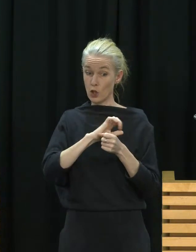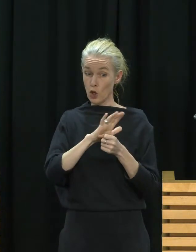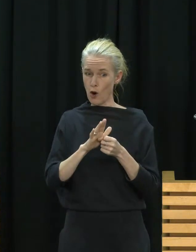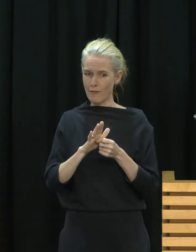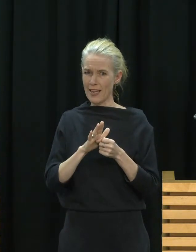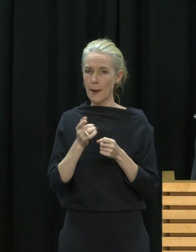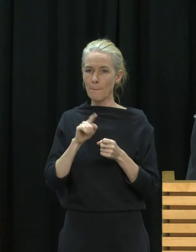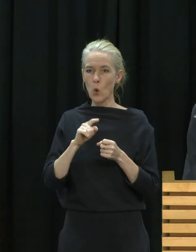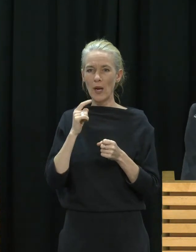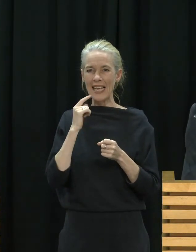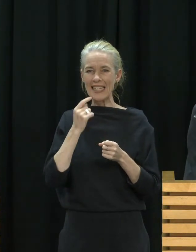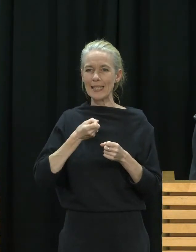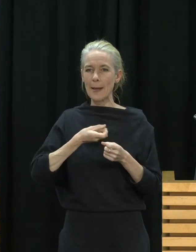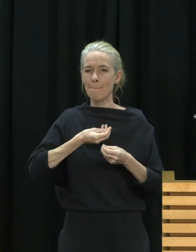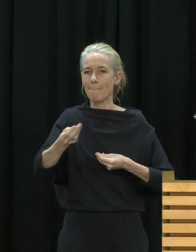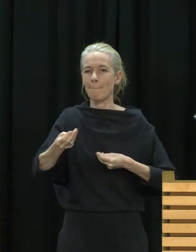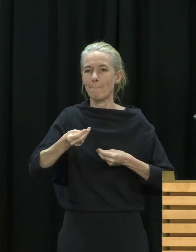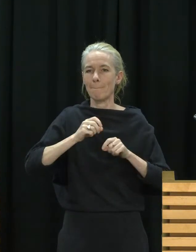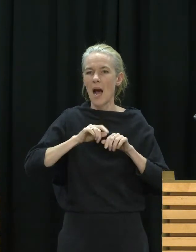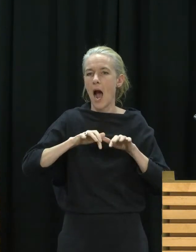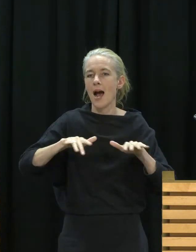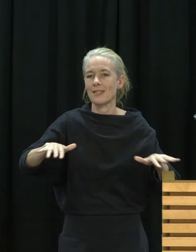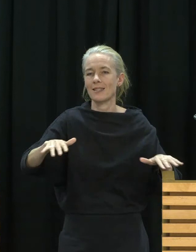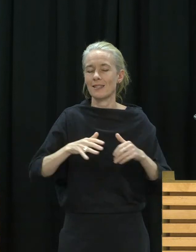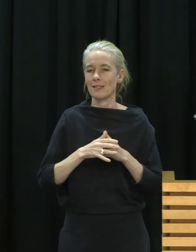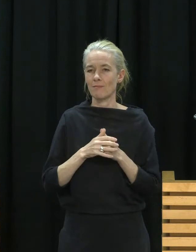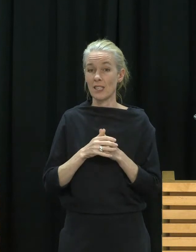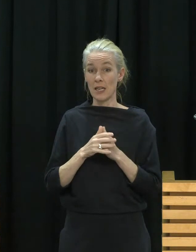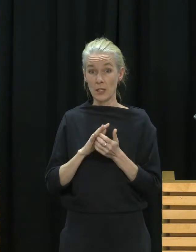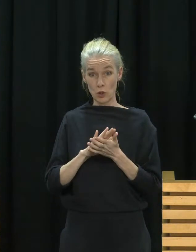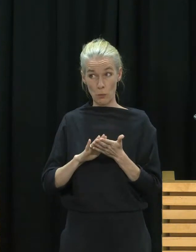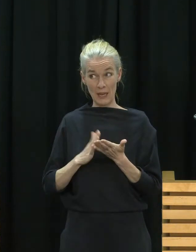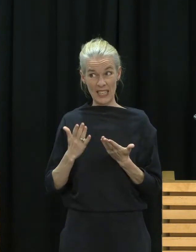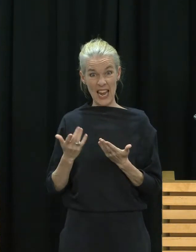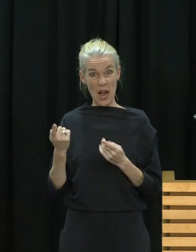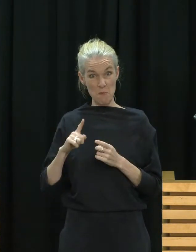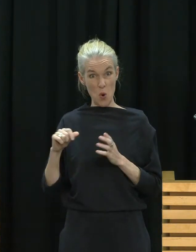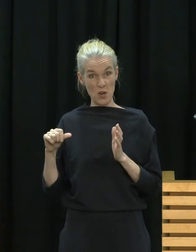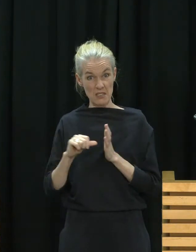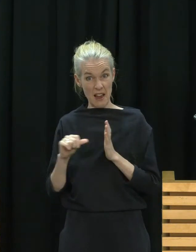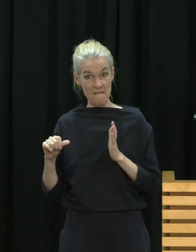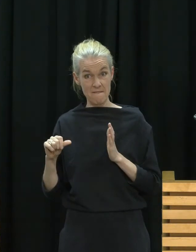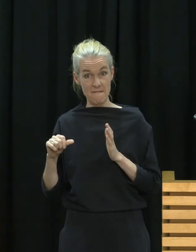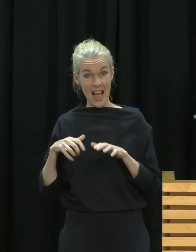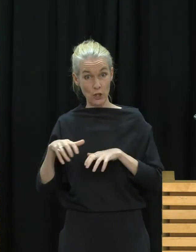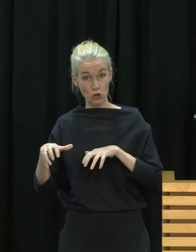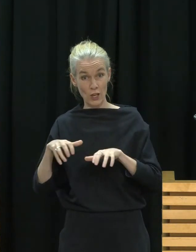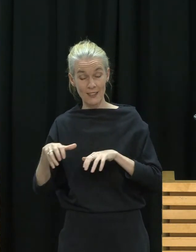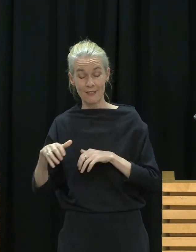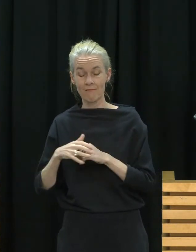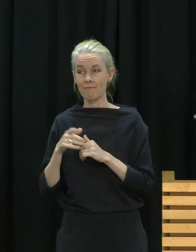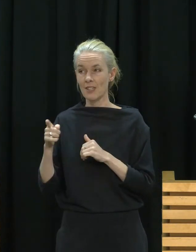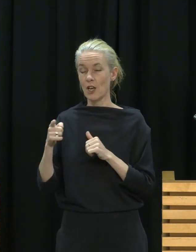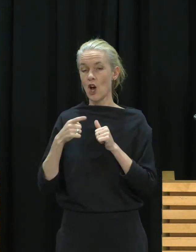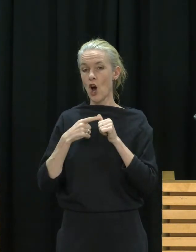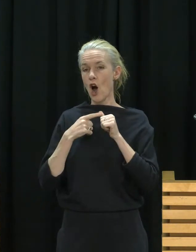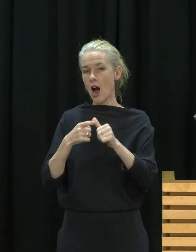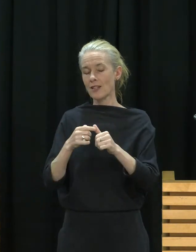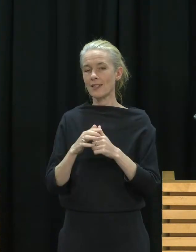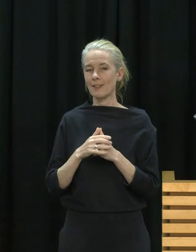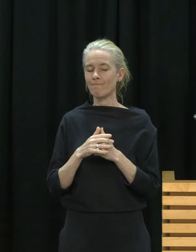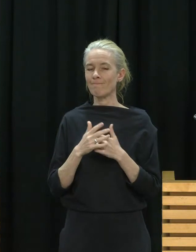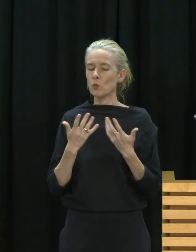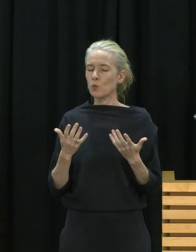always worked on the basis that COVID-19 is highly transmissible. The fact that some variants of COVID-19 seem to be getting more highly